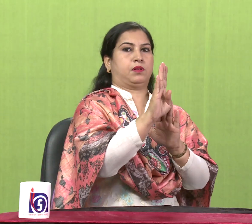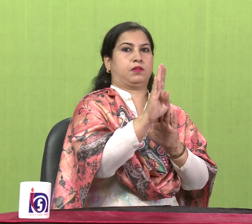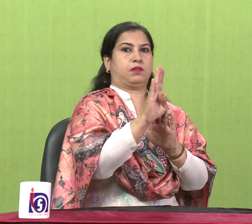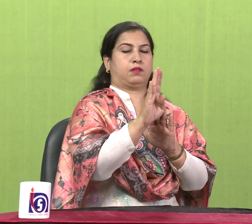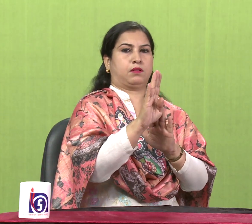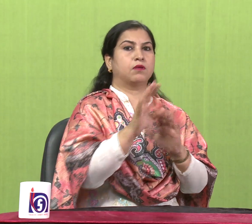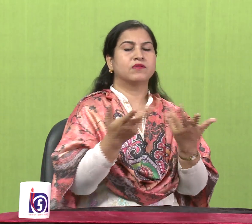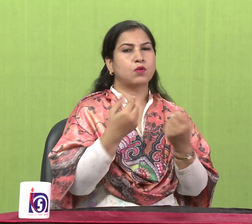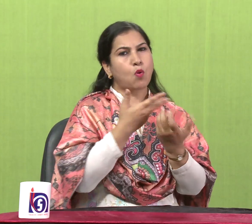all the people